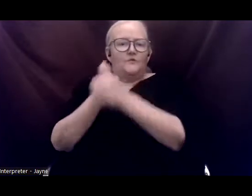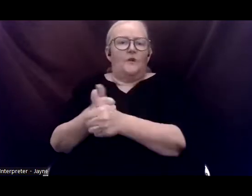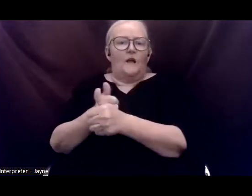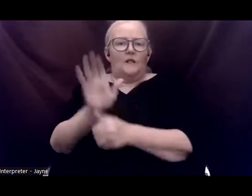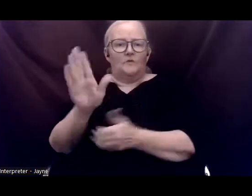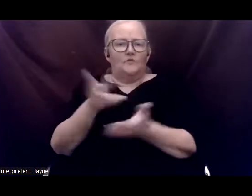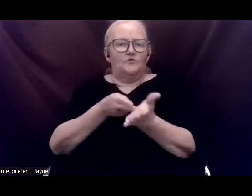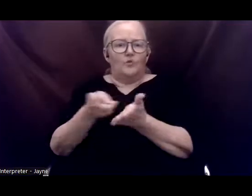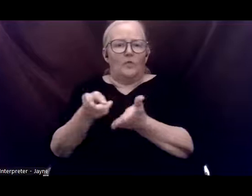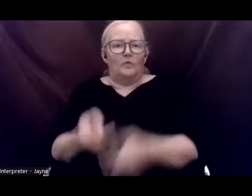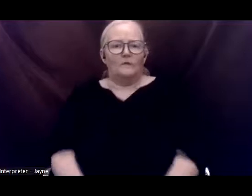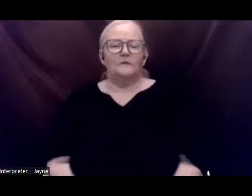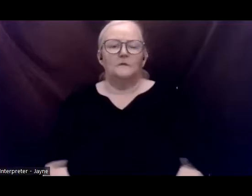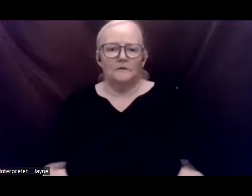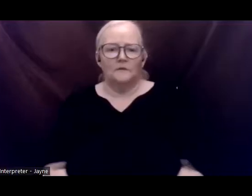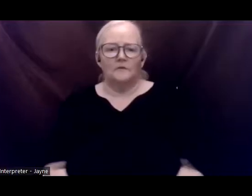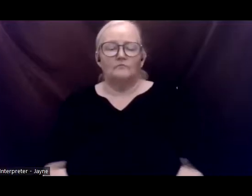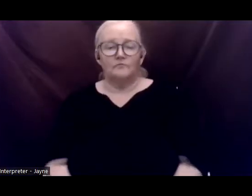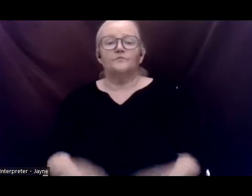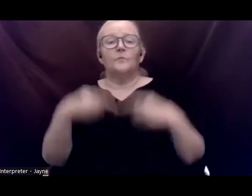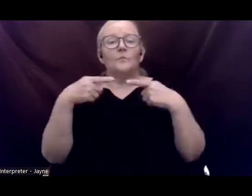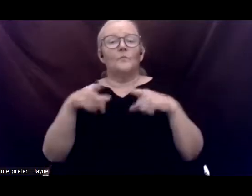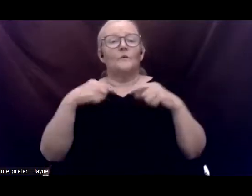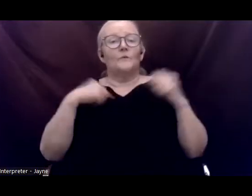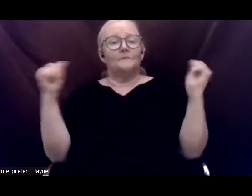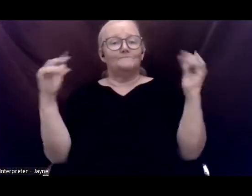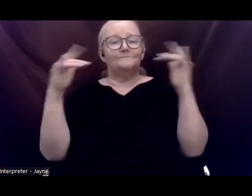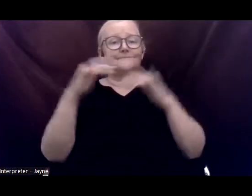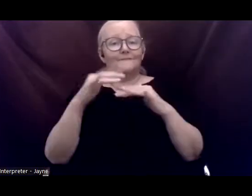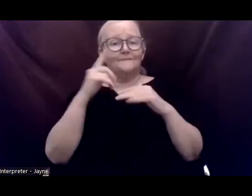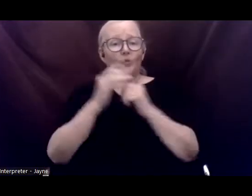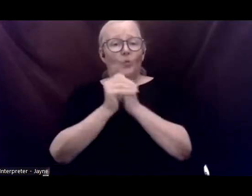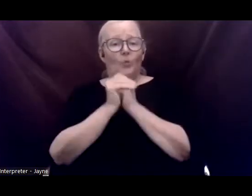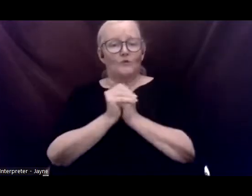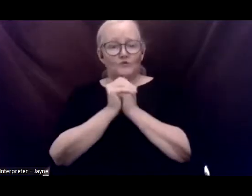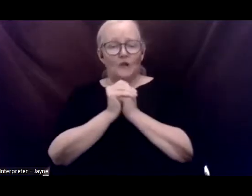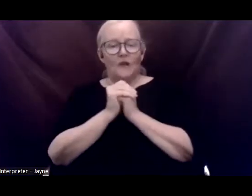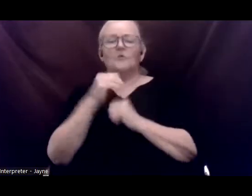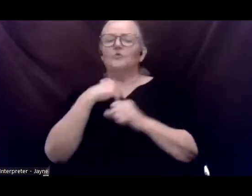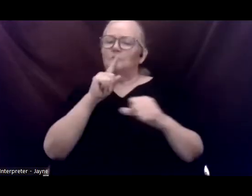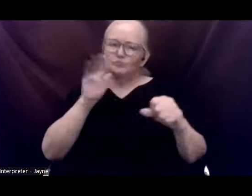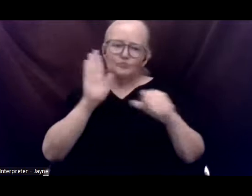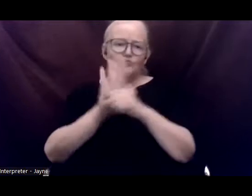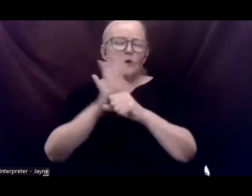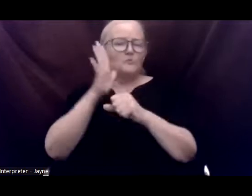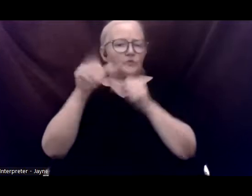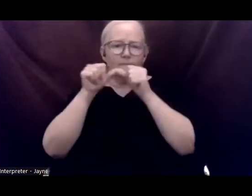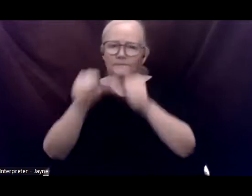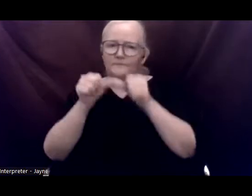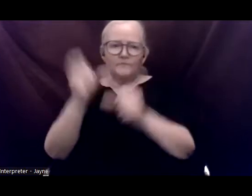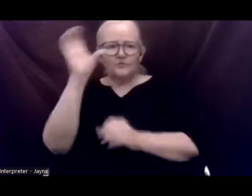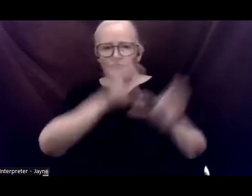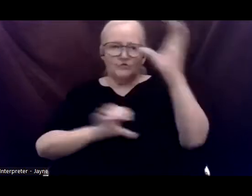truth. As we gather here for worship, we pledge ourselves to the endless search for